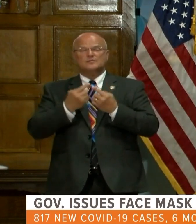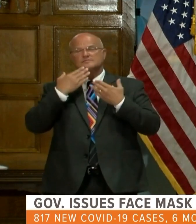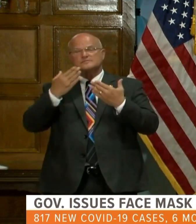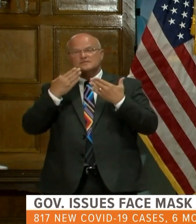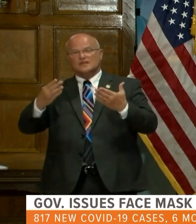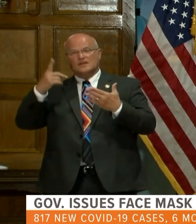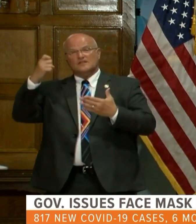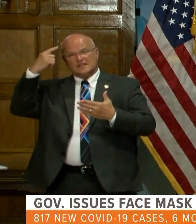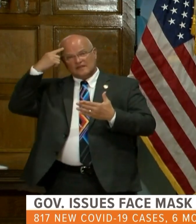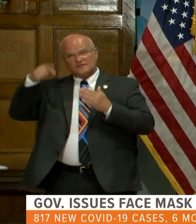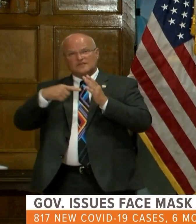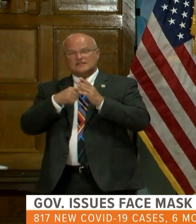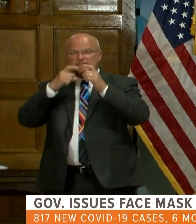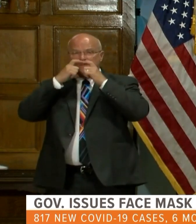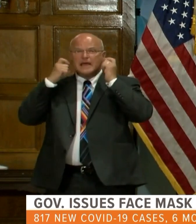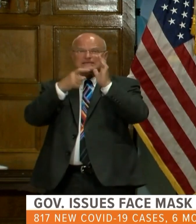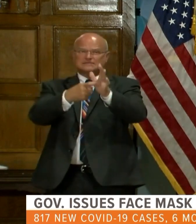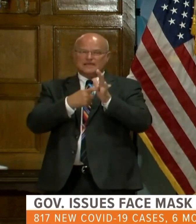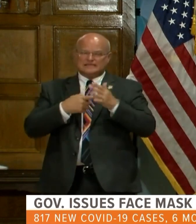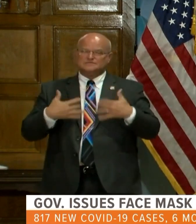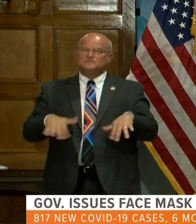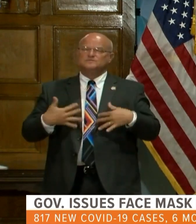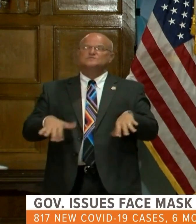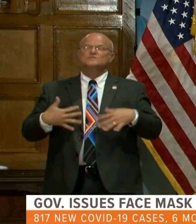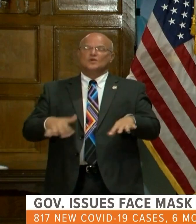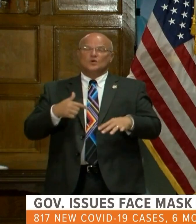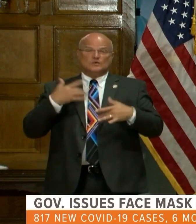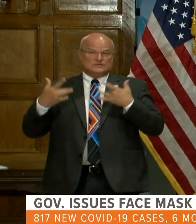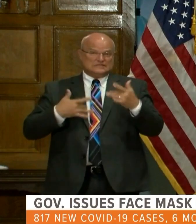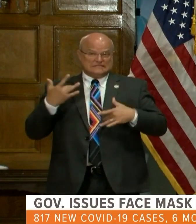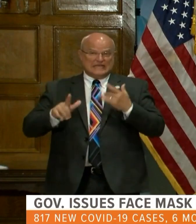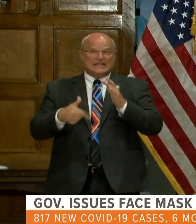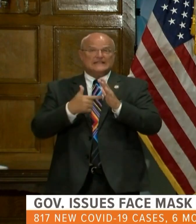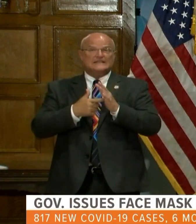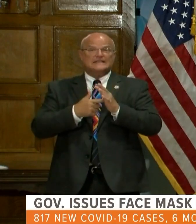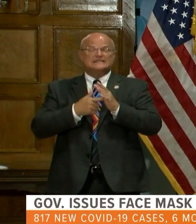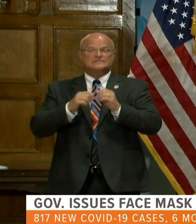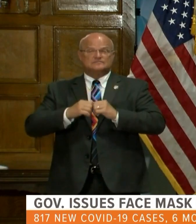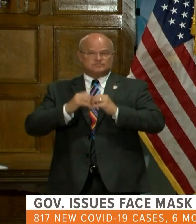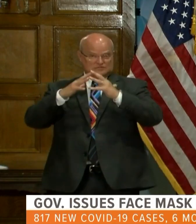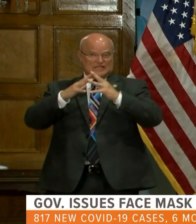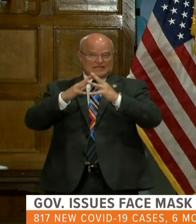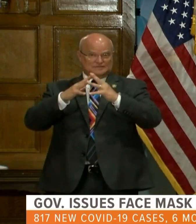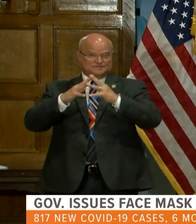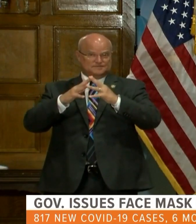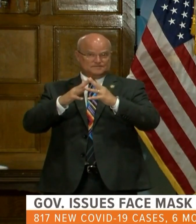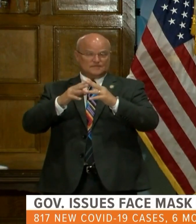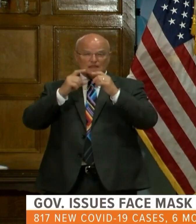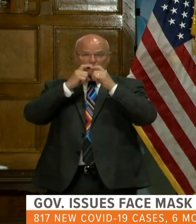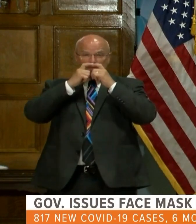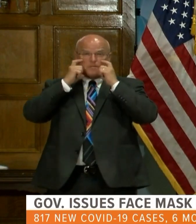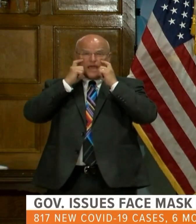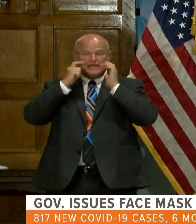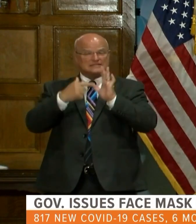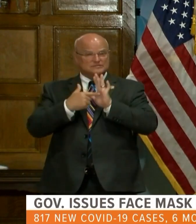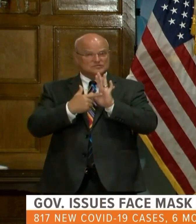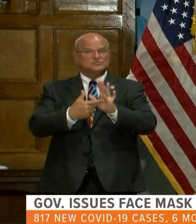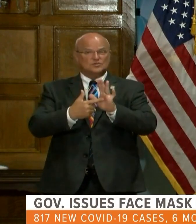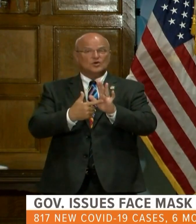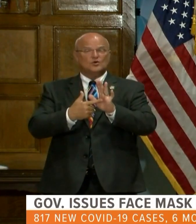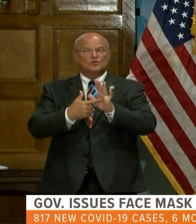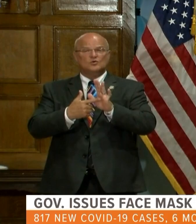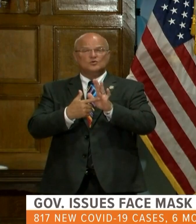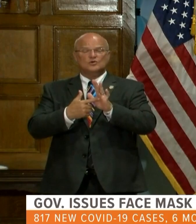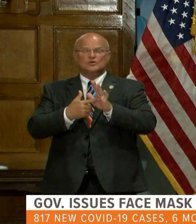Governor for this mask mandate. We are excited that this is going into place. Masks have been shown